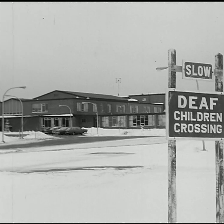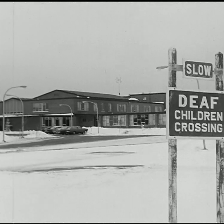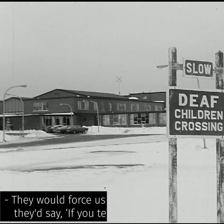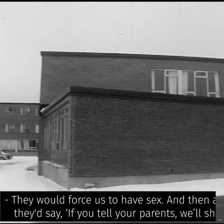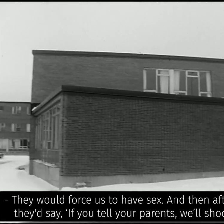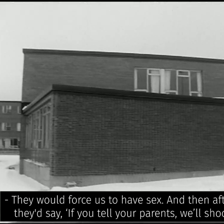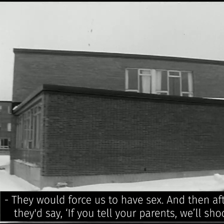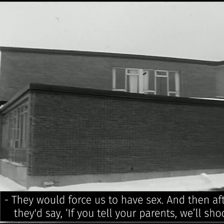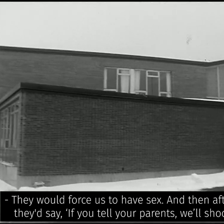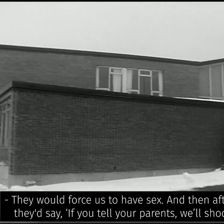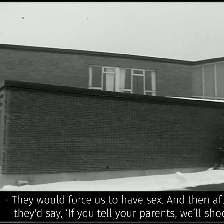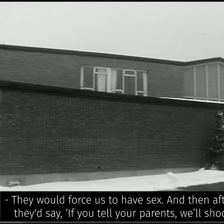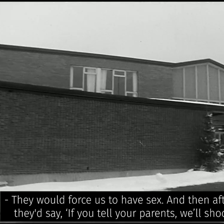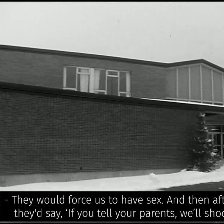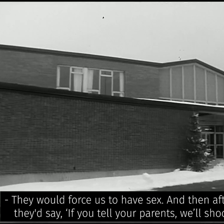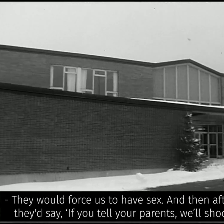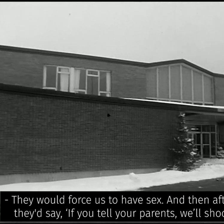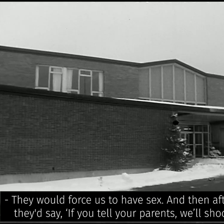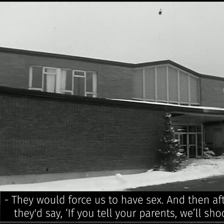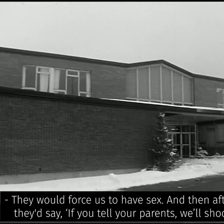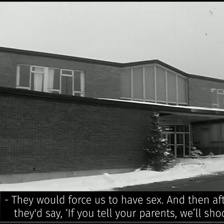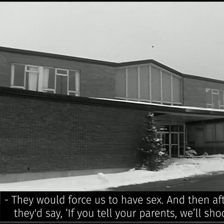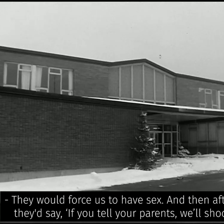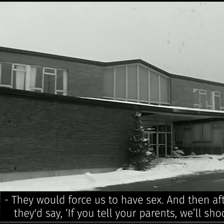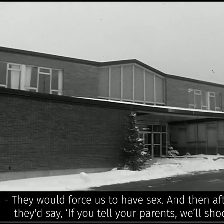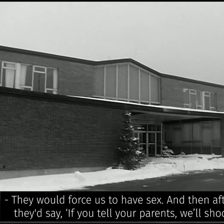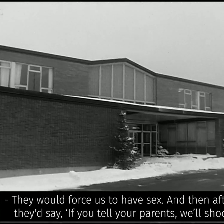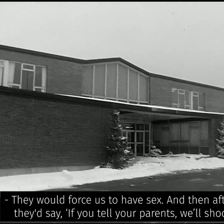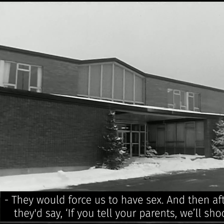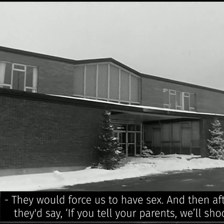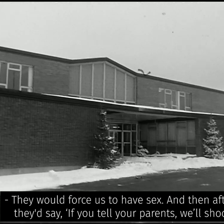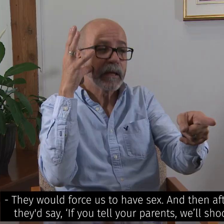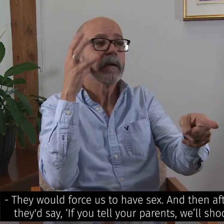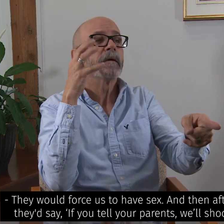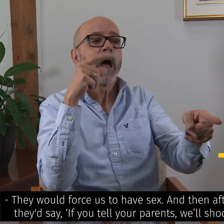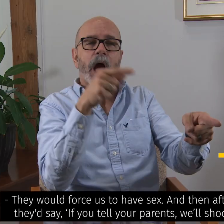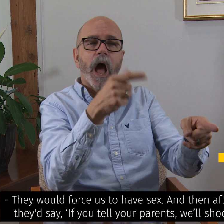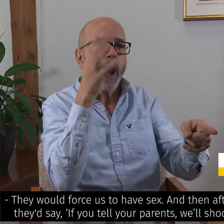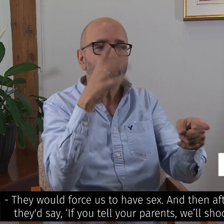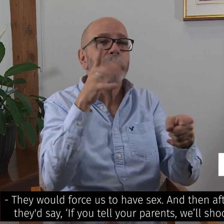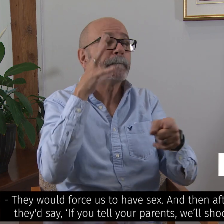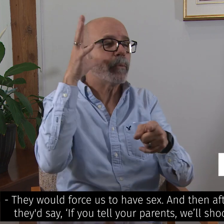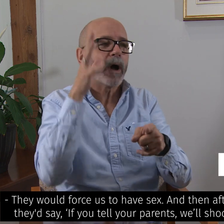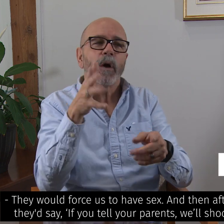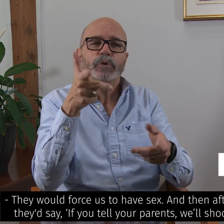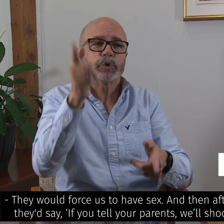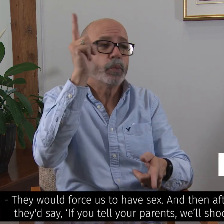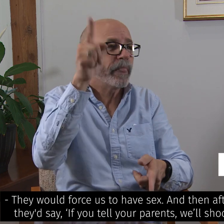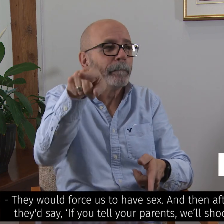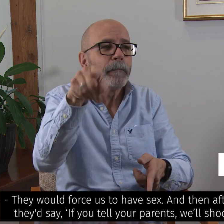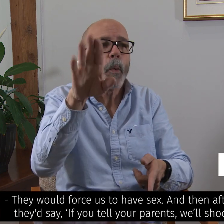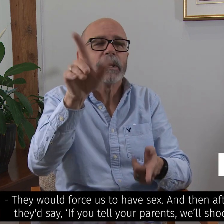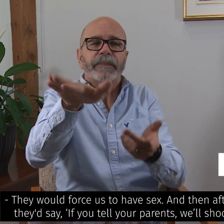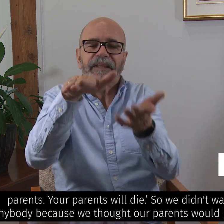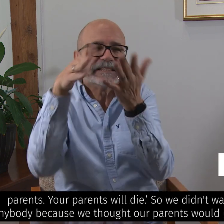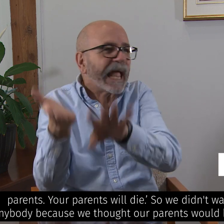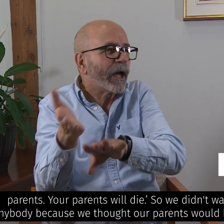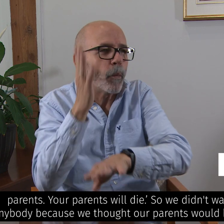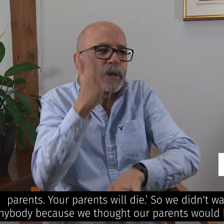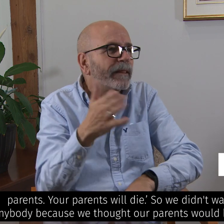They would force us to have sex and then afterwards they'd say if you tell your parents, we'll shoot your parents, your